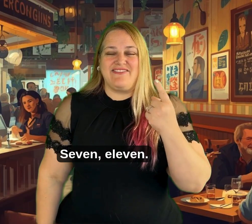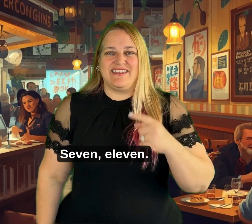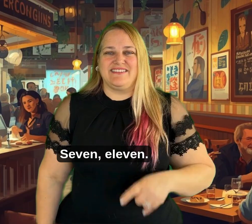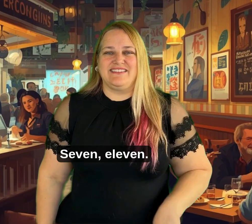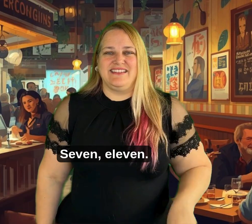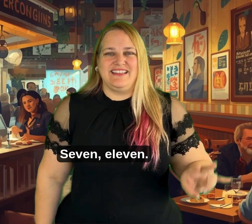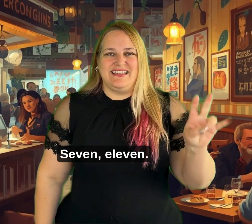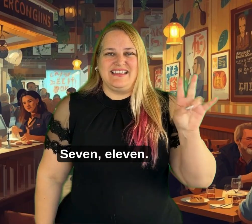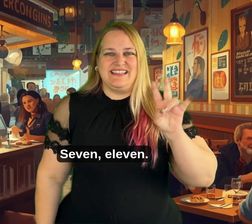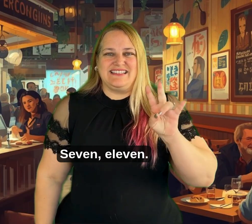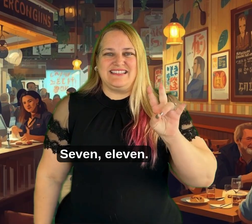7-Eleven.